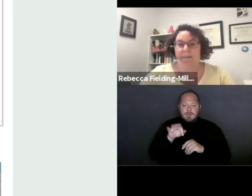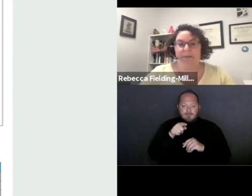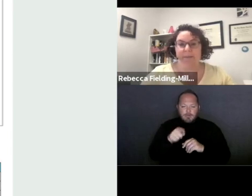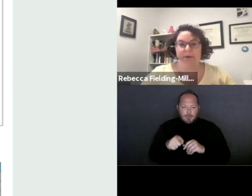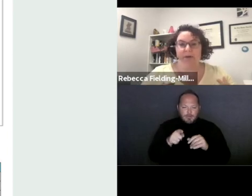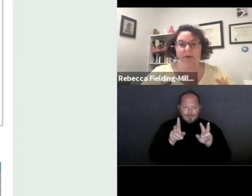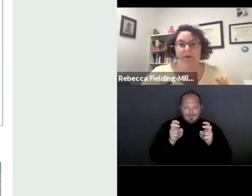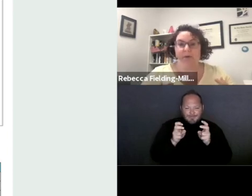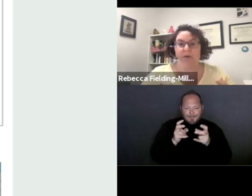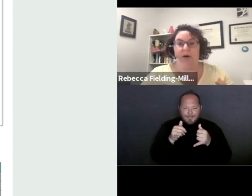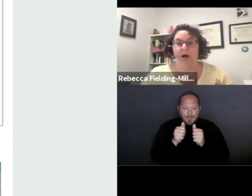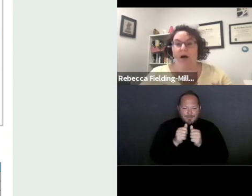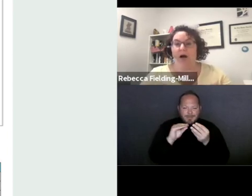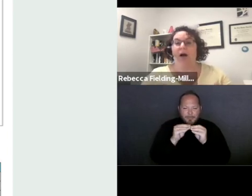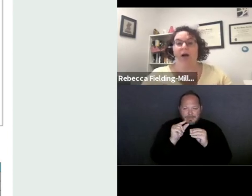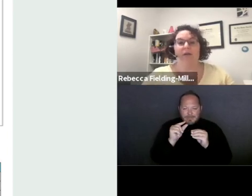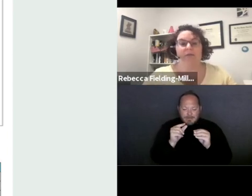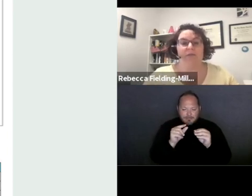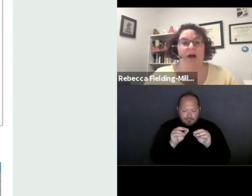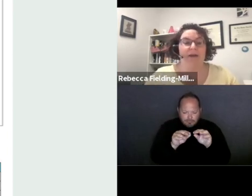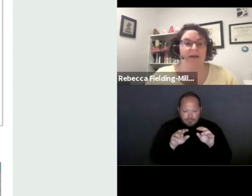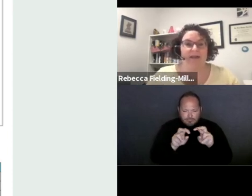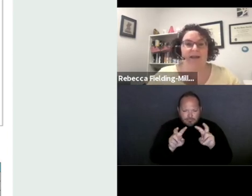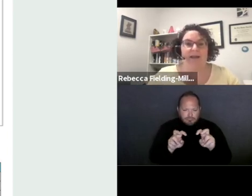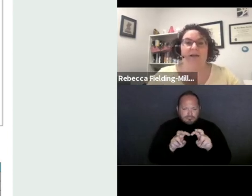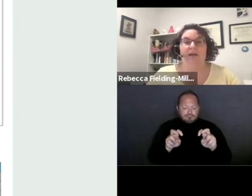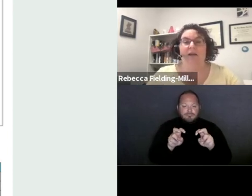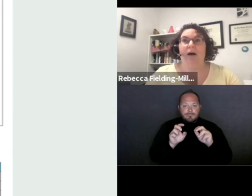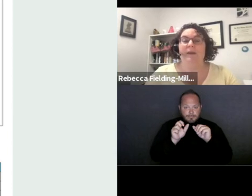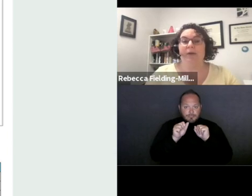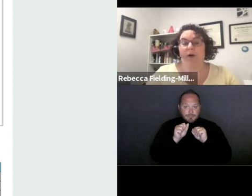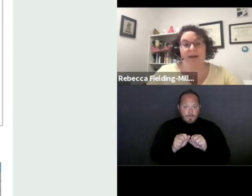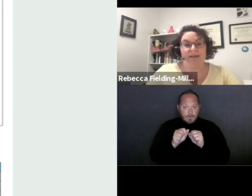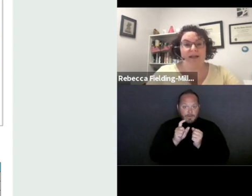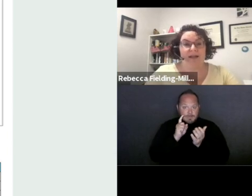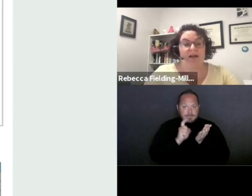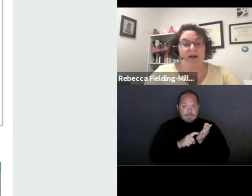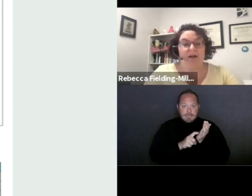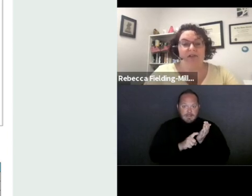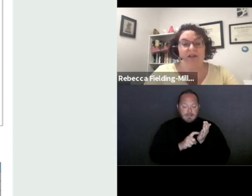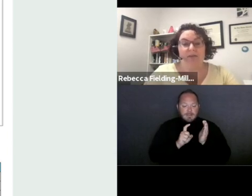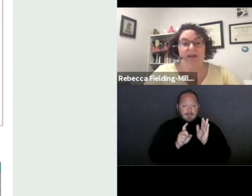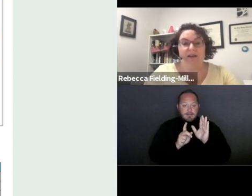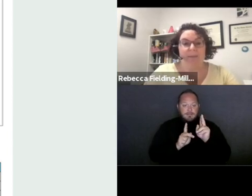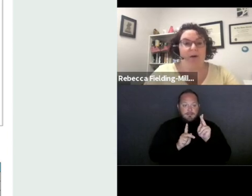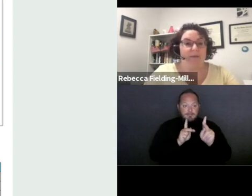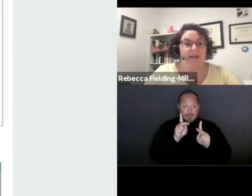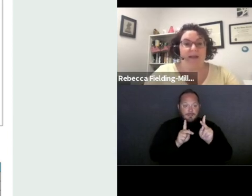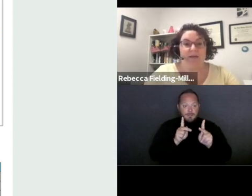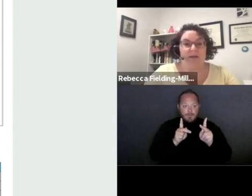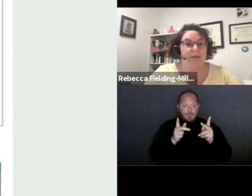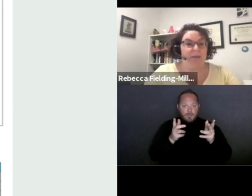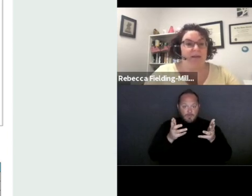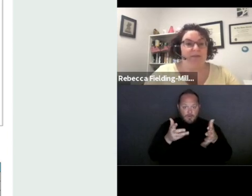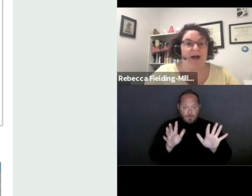that people who are not vaccinated, people who are vaccinated are still making up